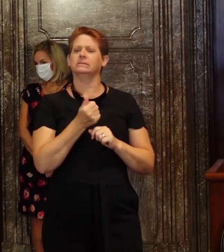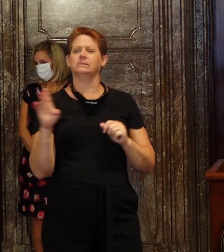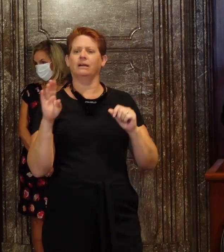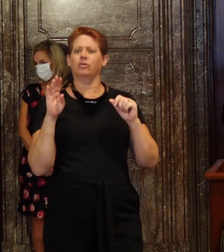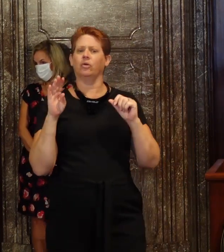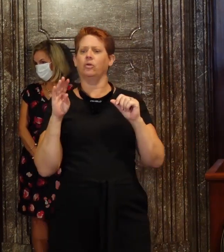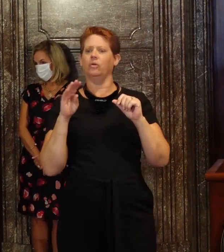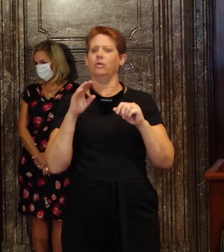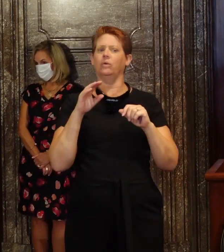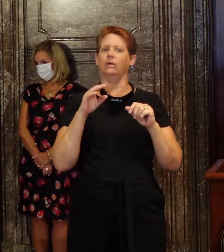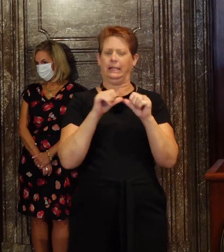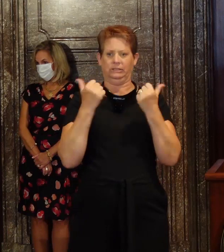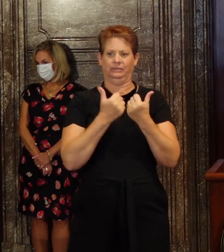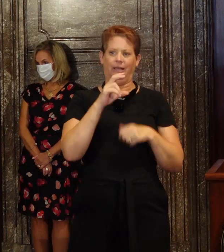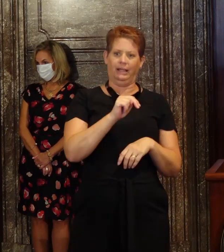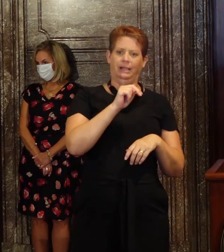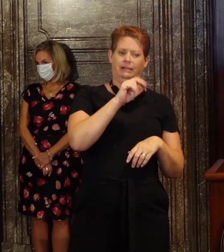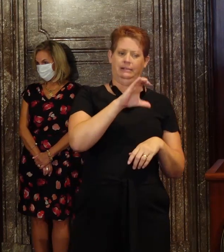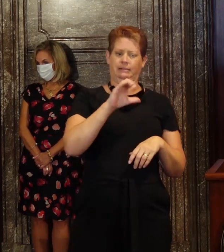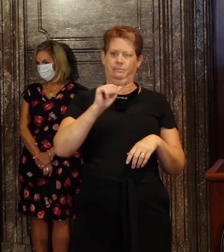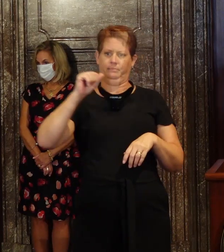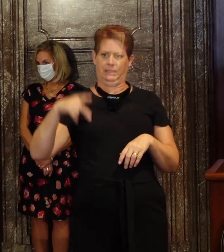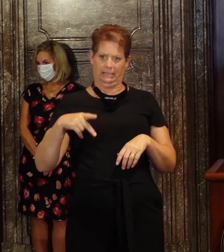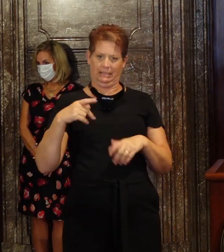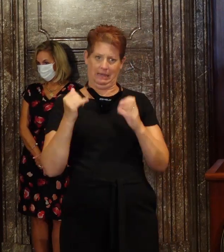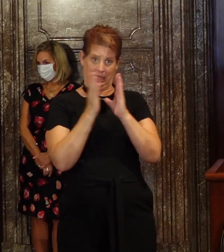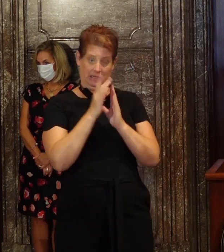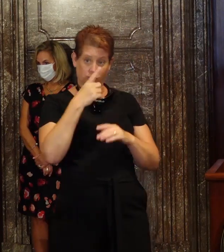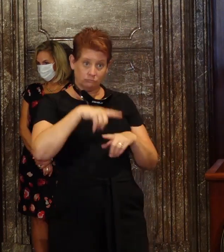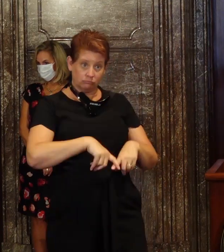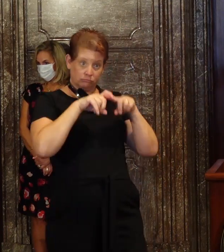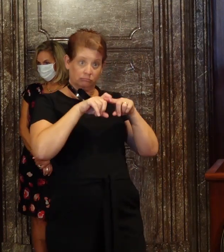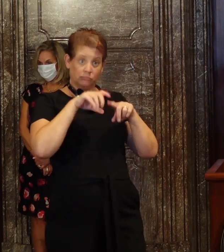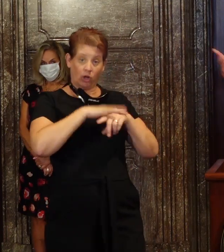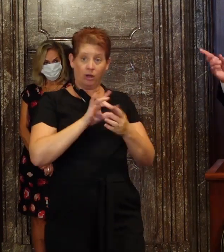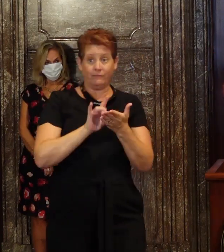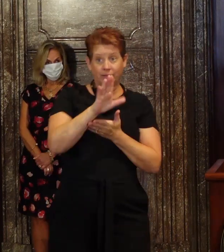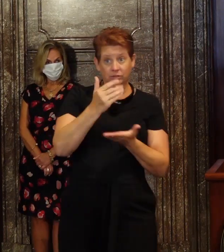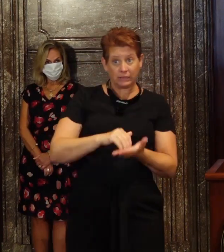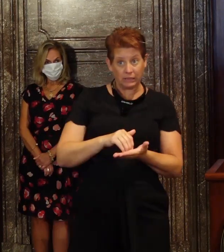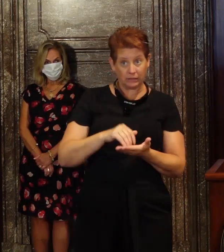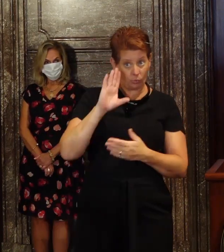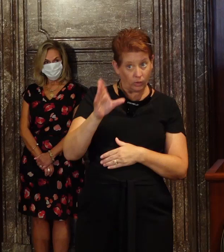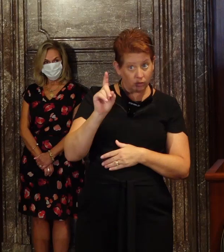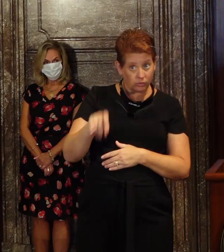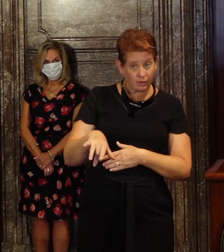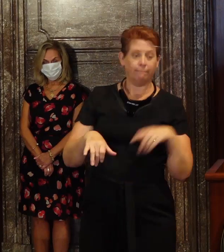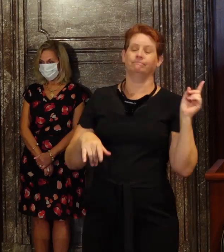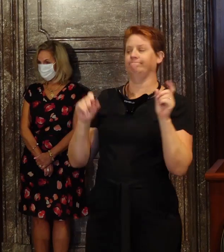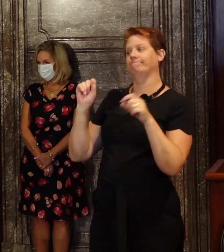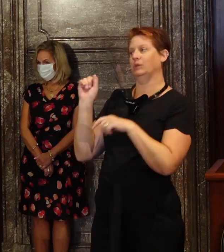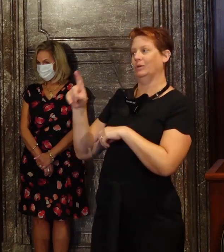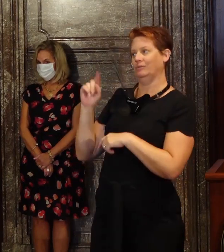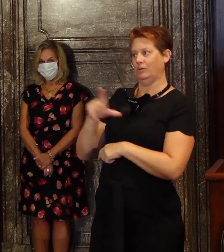sent you a letter last week asking that you put a pause on evictions. Is that something that you think you'll consider? That'll be a question for the legislature. As